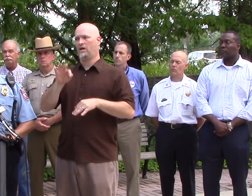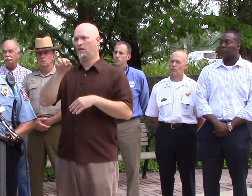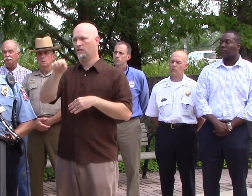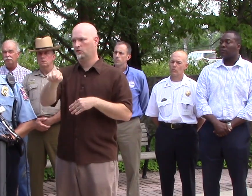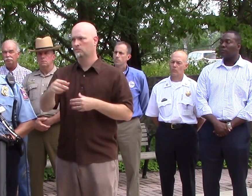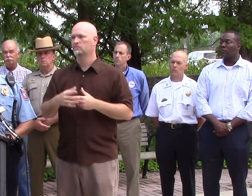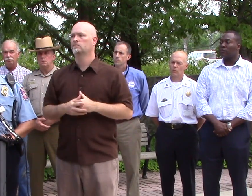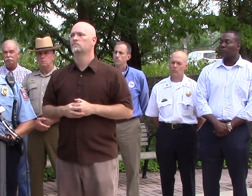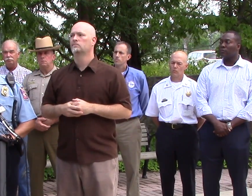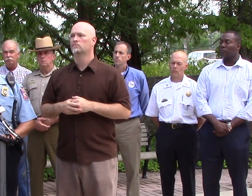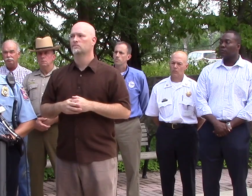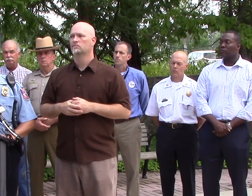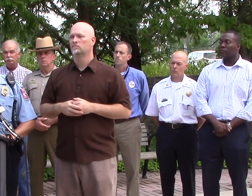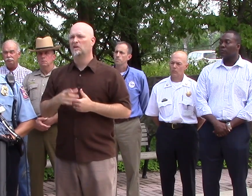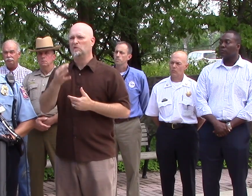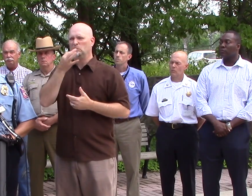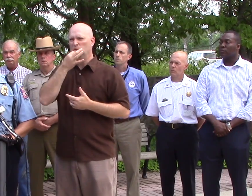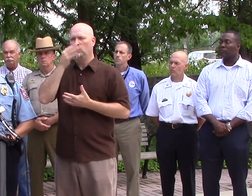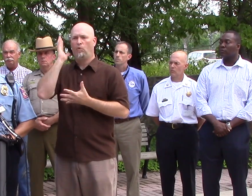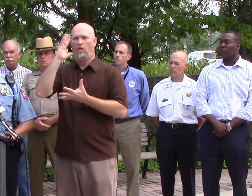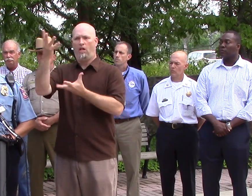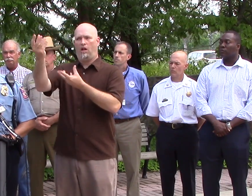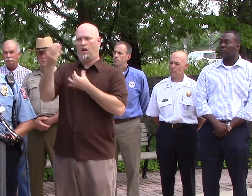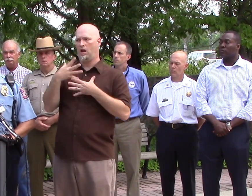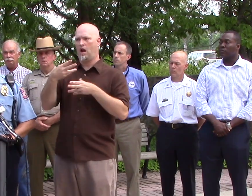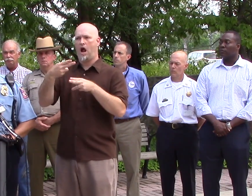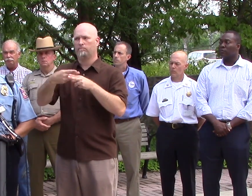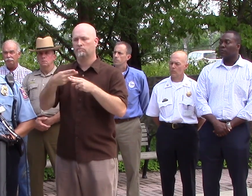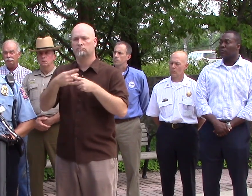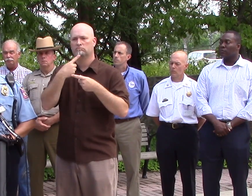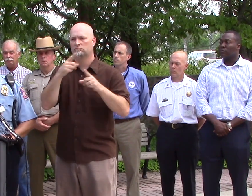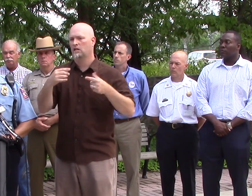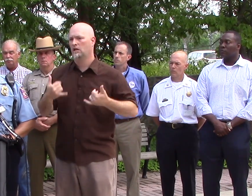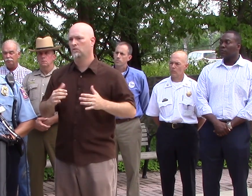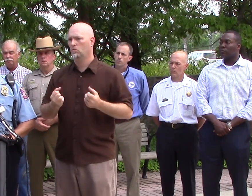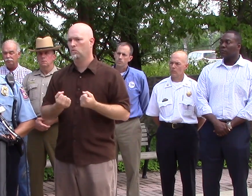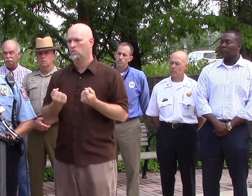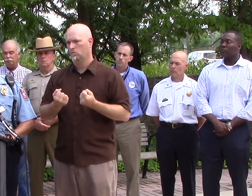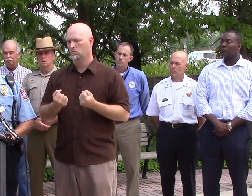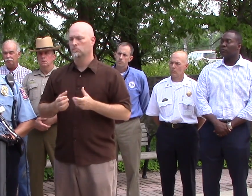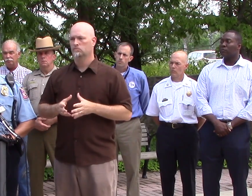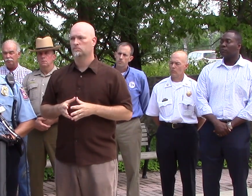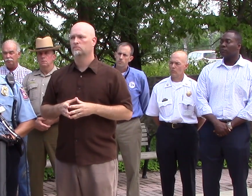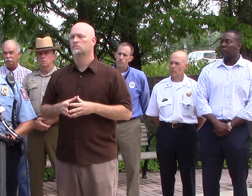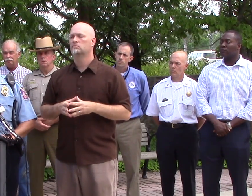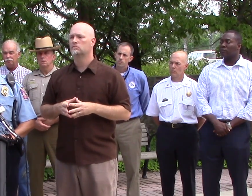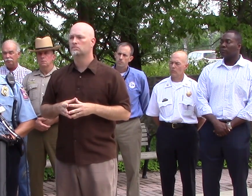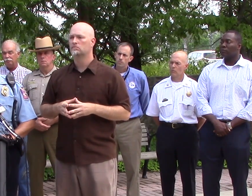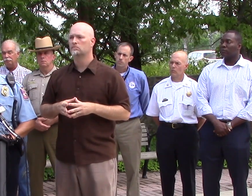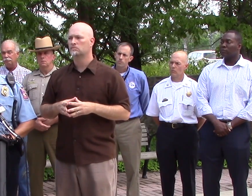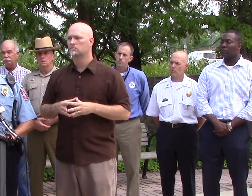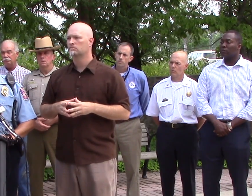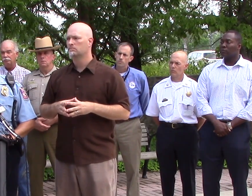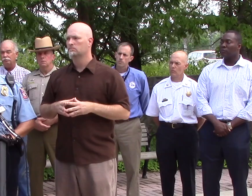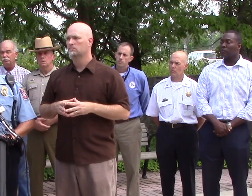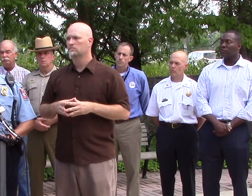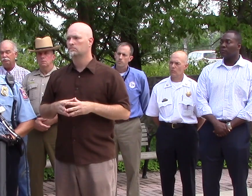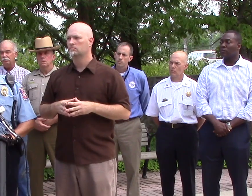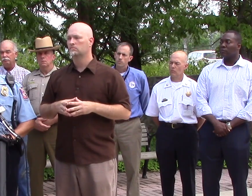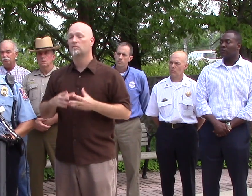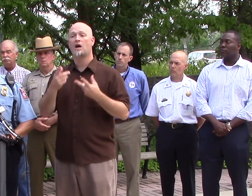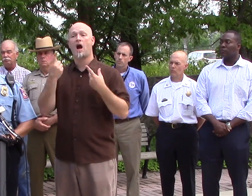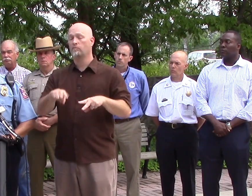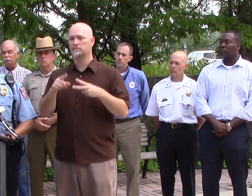identities of those 2 victims. One victim was washed away as a pedestrian who